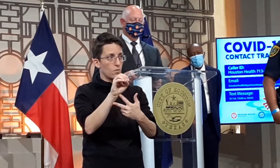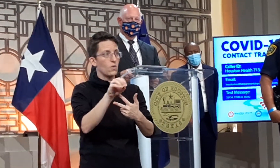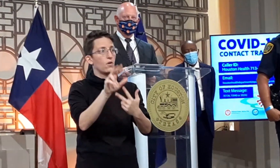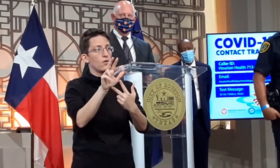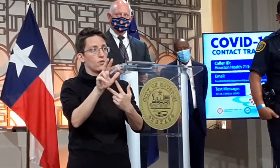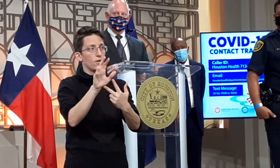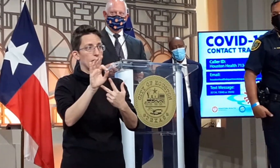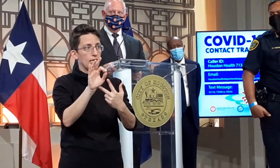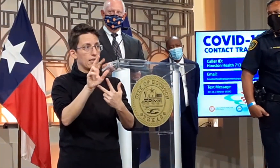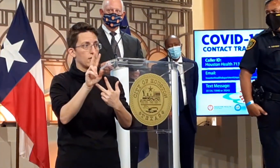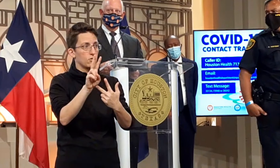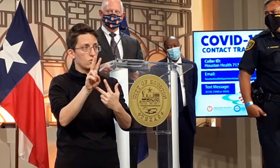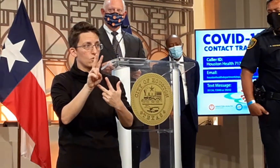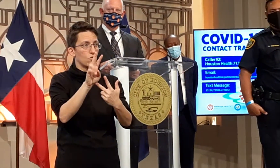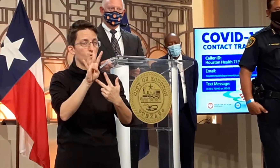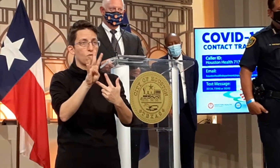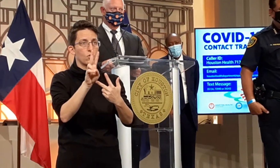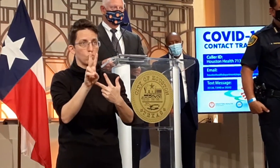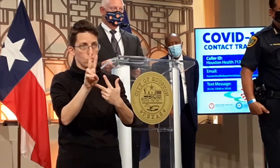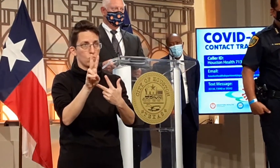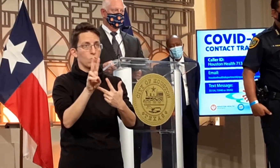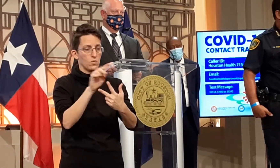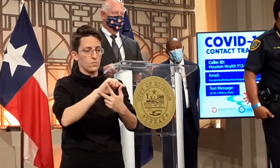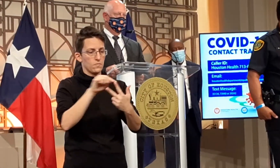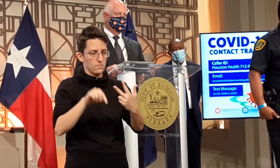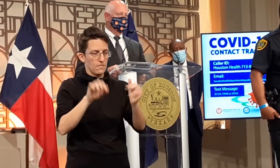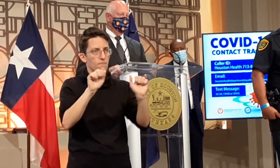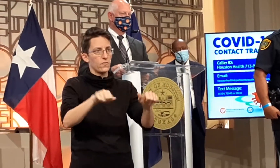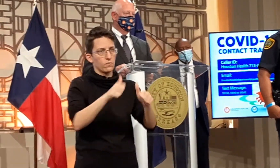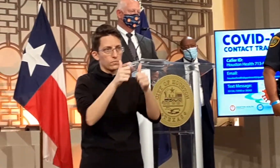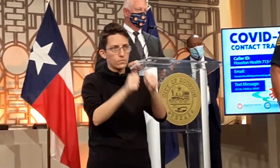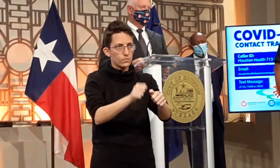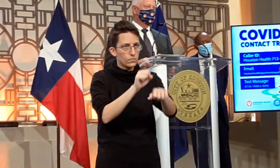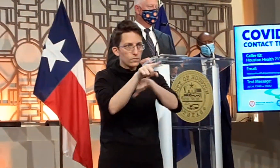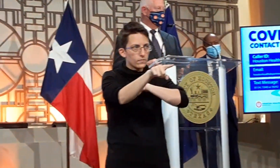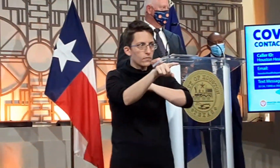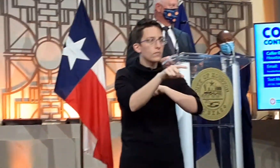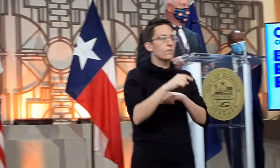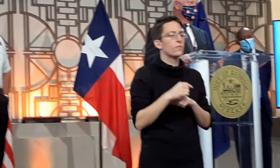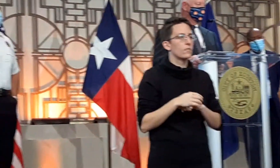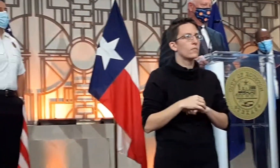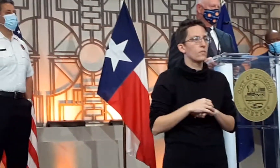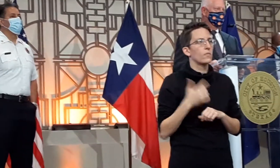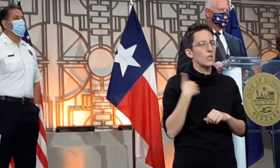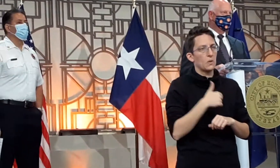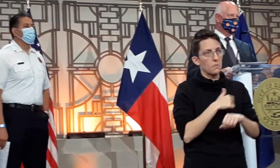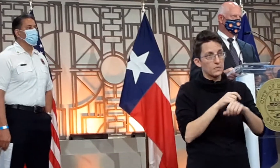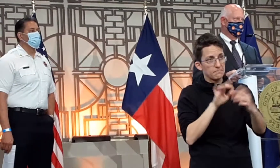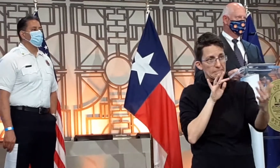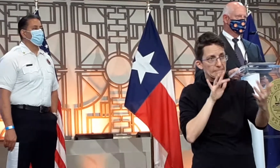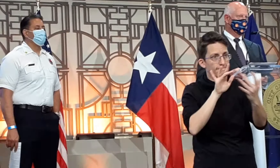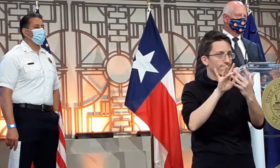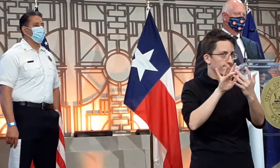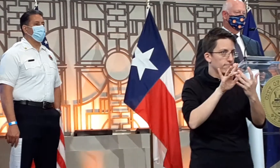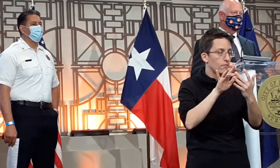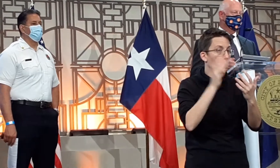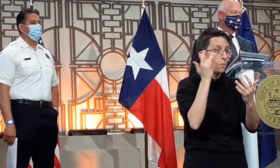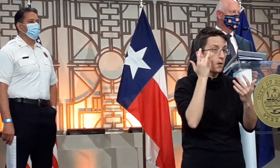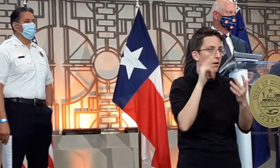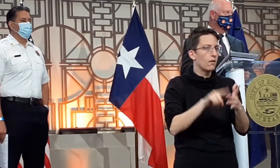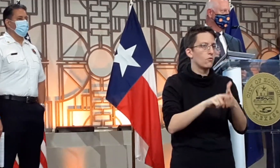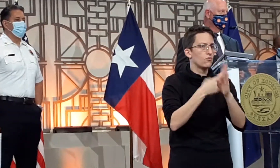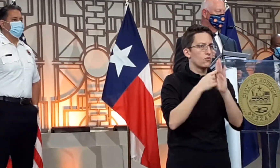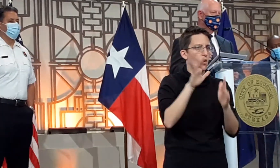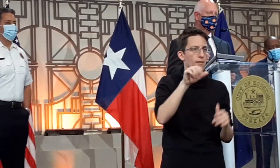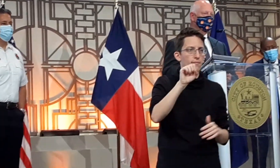73940, or 39242. Again, which is our way of reaching out to you to get that case investigation started. Now, here's the